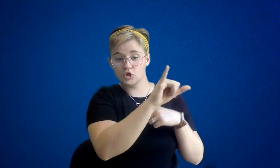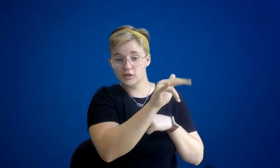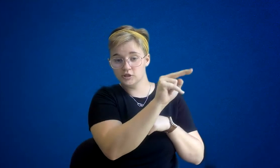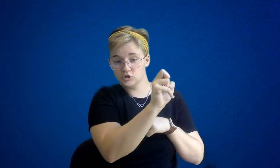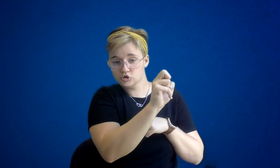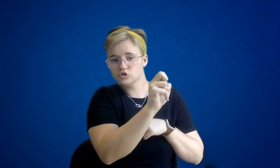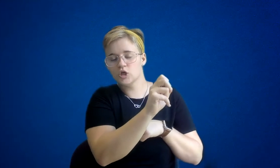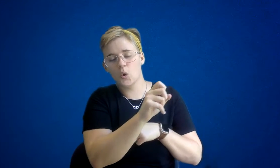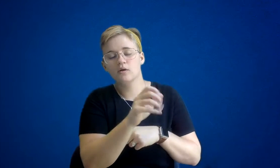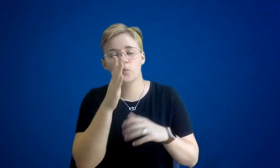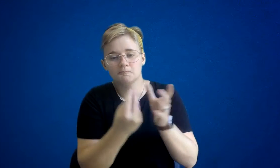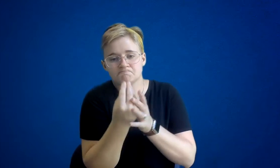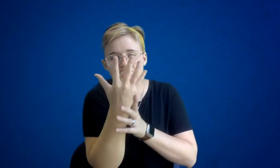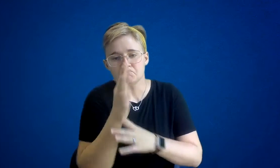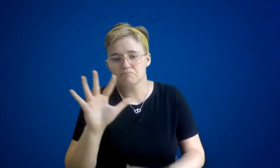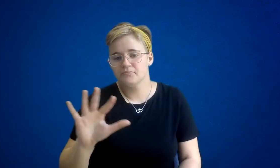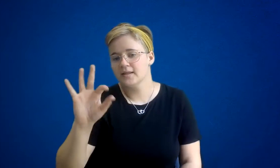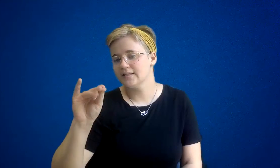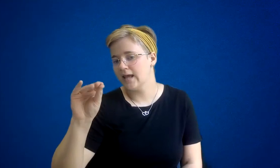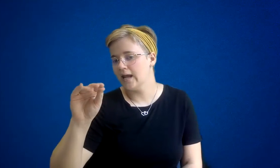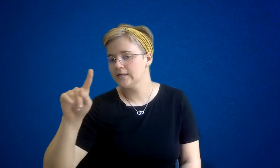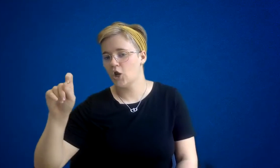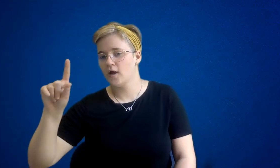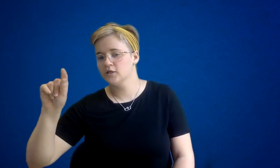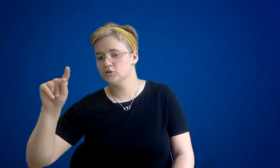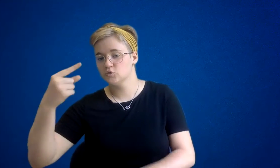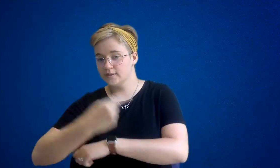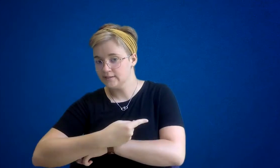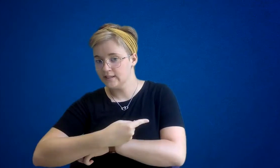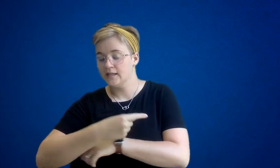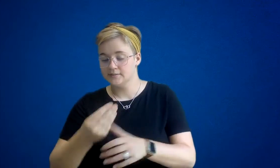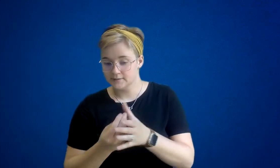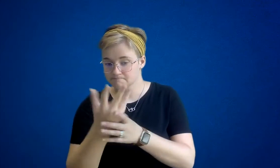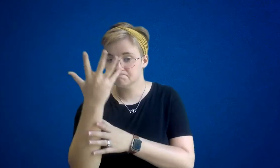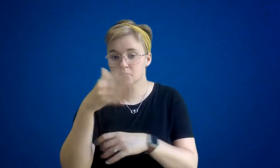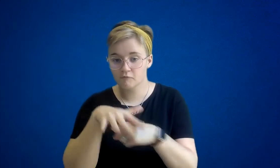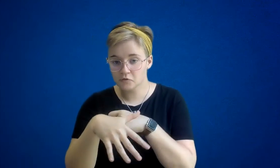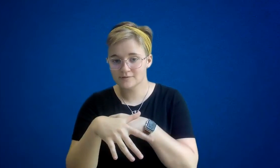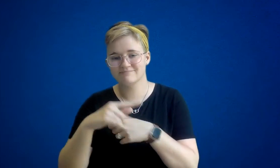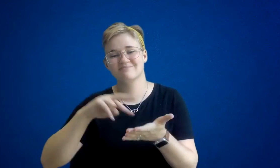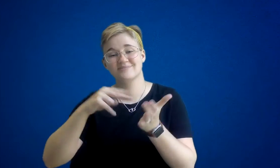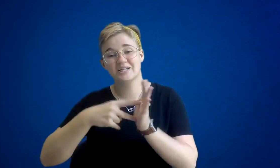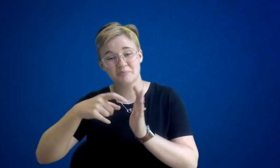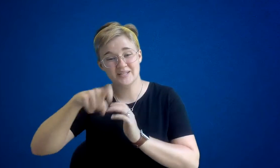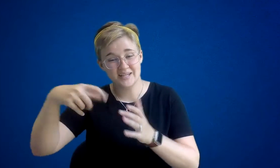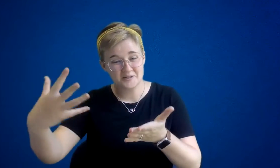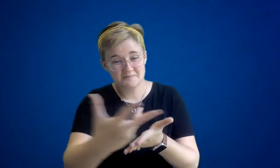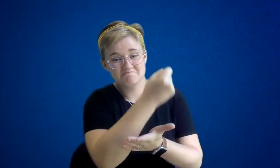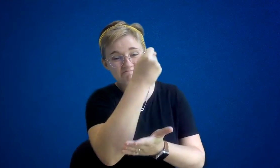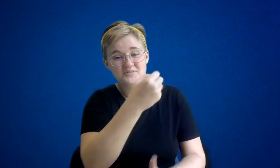mature, which meant they must be harvested soon. Besides, the longer he waited, the more